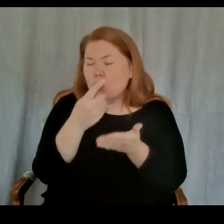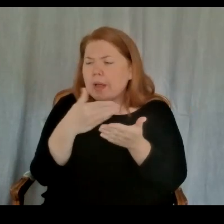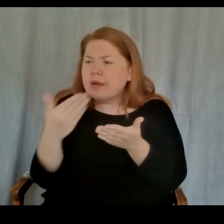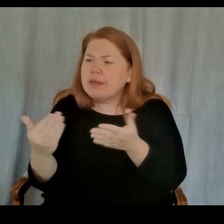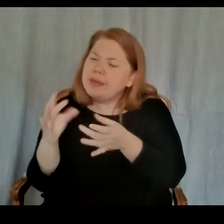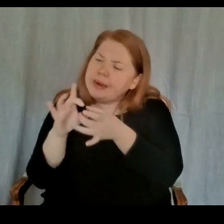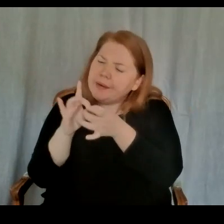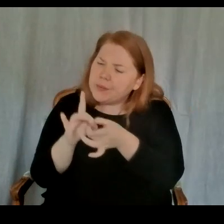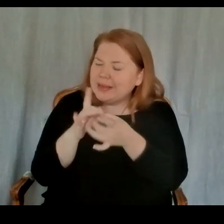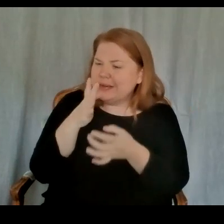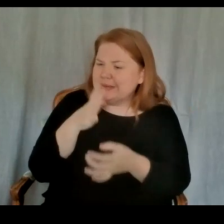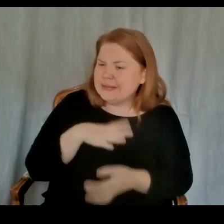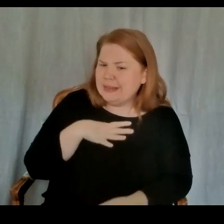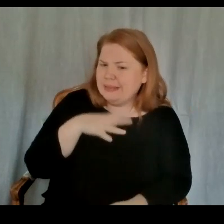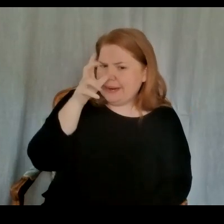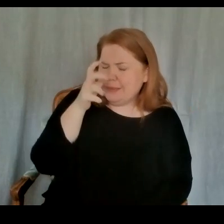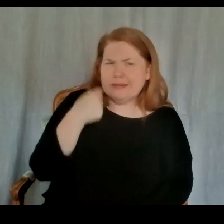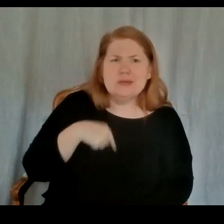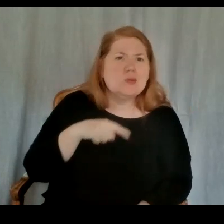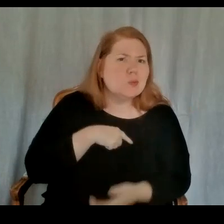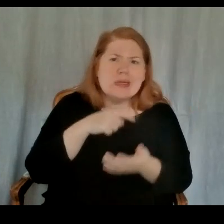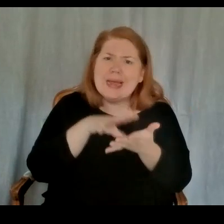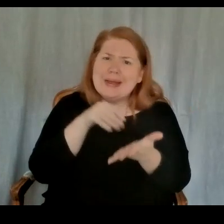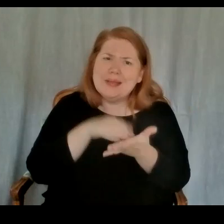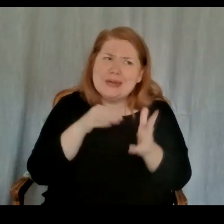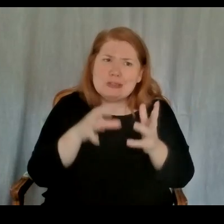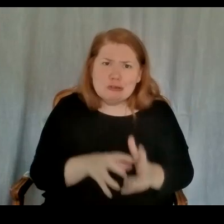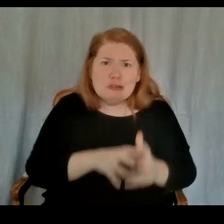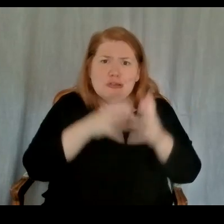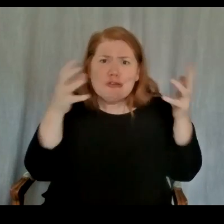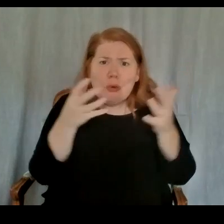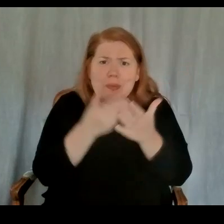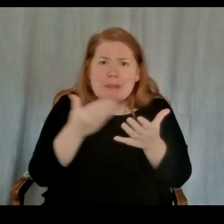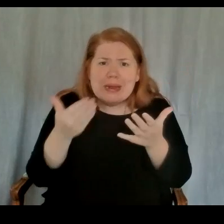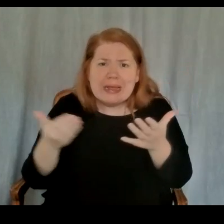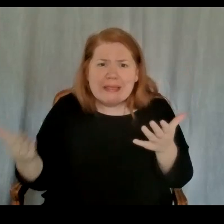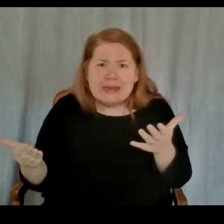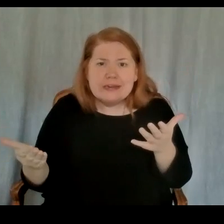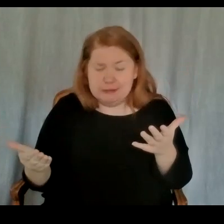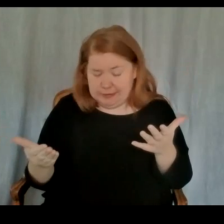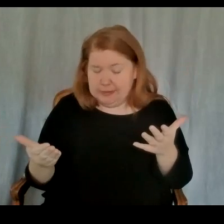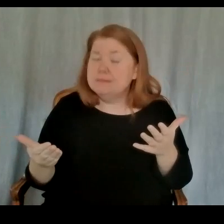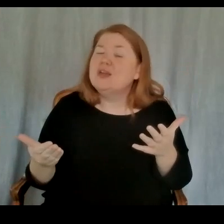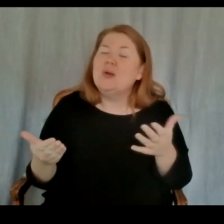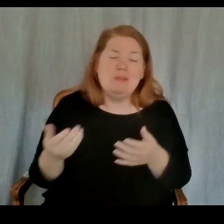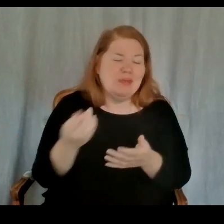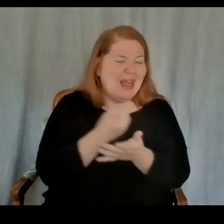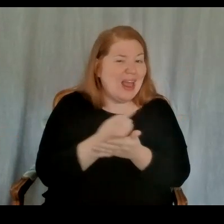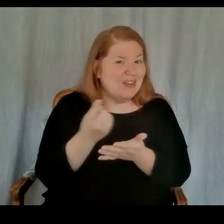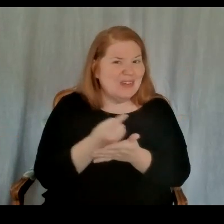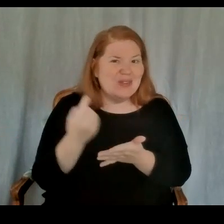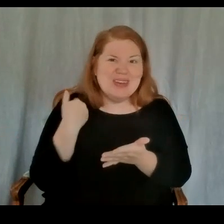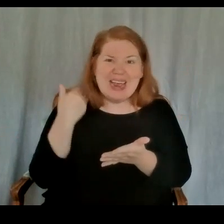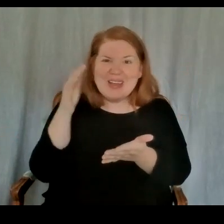learned so many things about ladybugs. So as you know, I have my paper. I'm going to draw